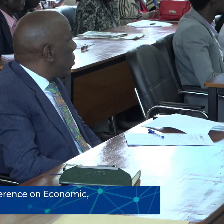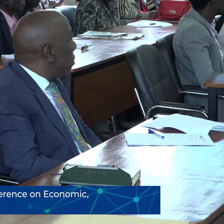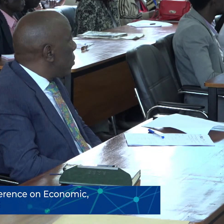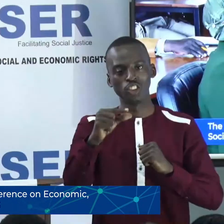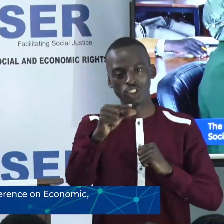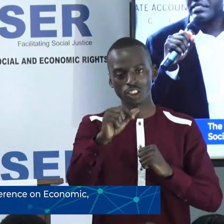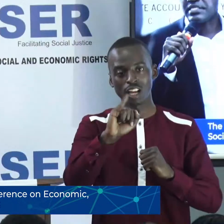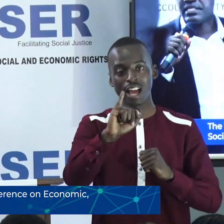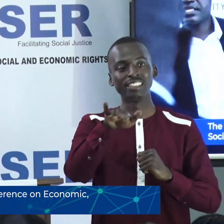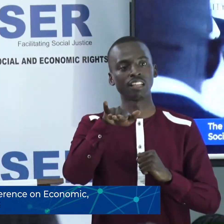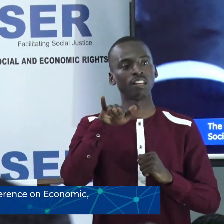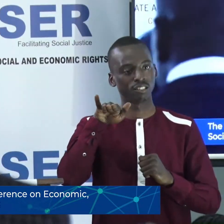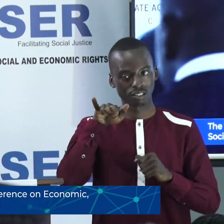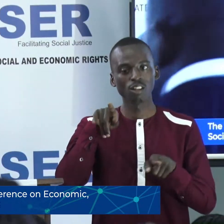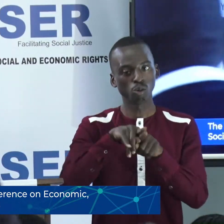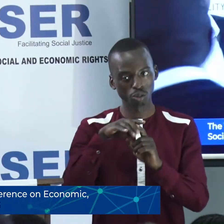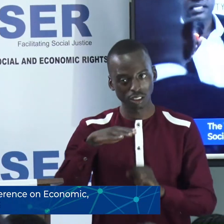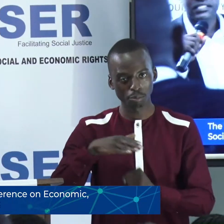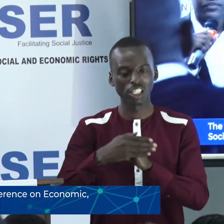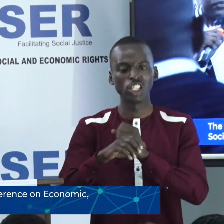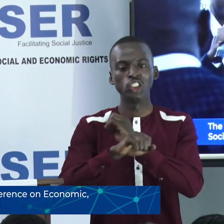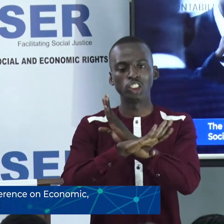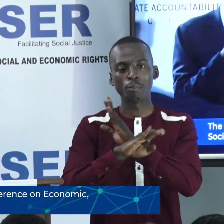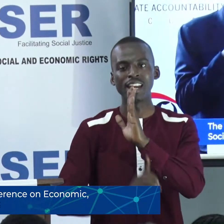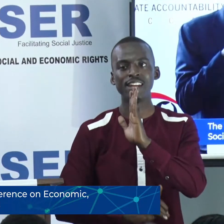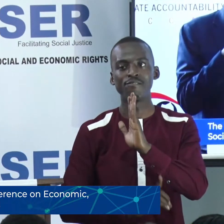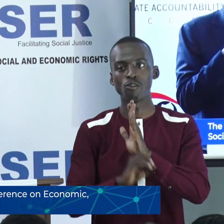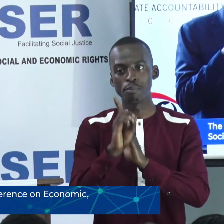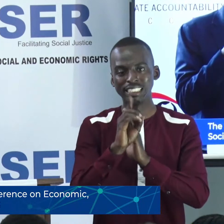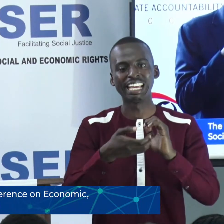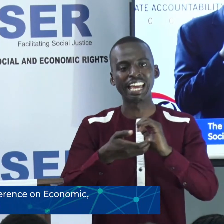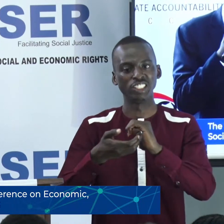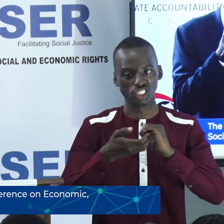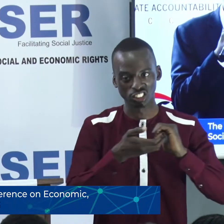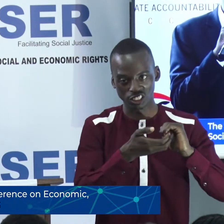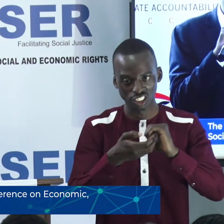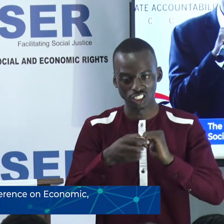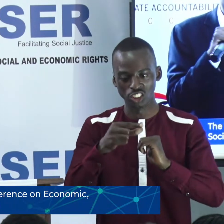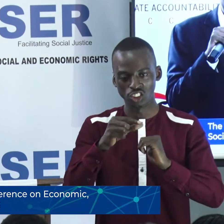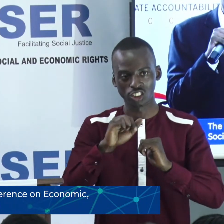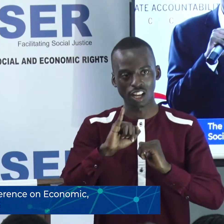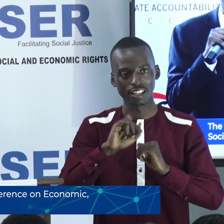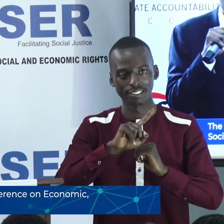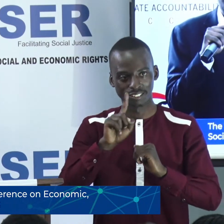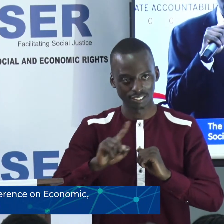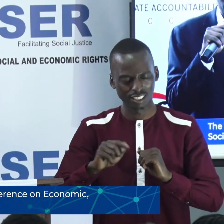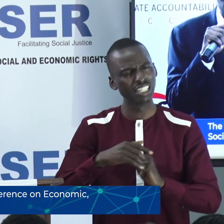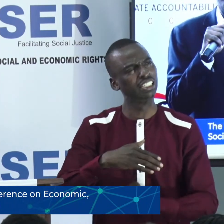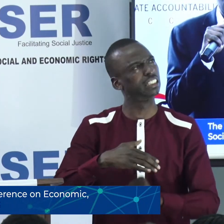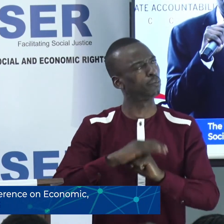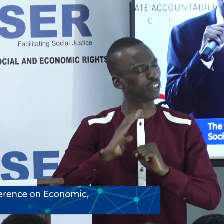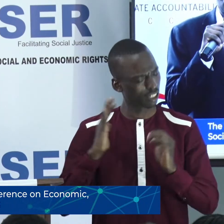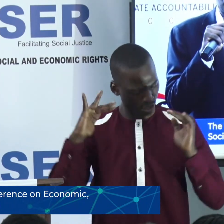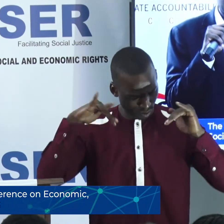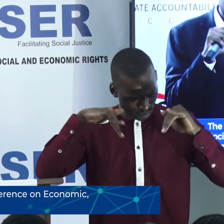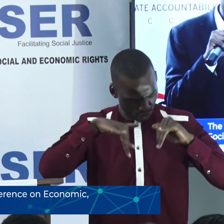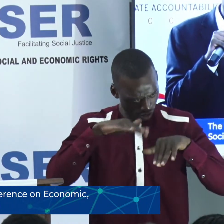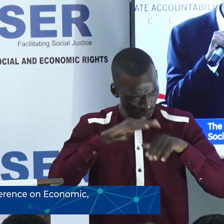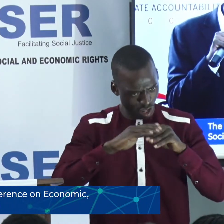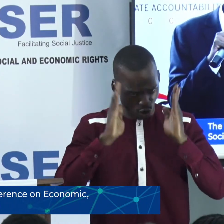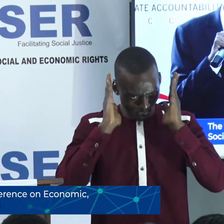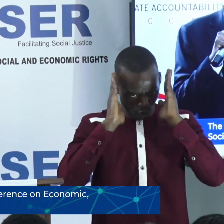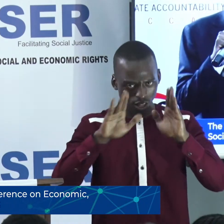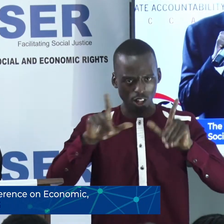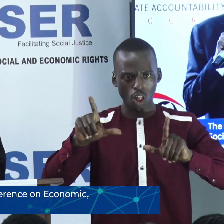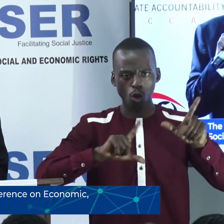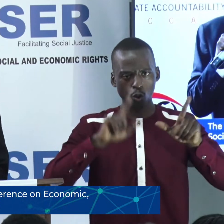GIZ, that is the German Development Agency. It supported us when we did the conference focusing on local